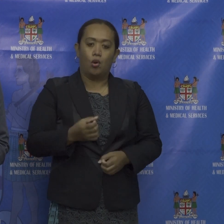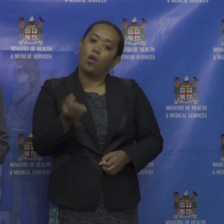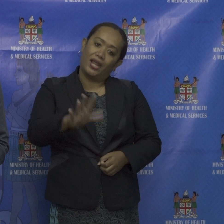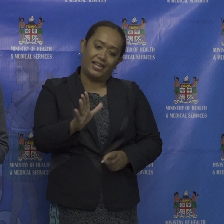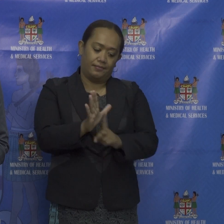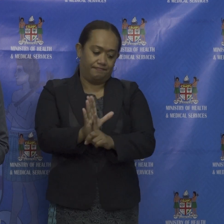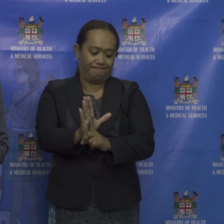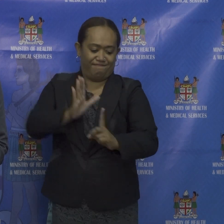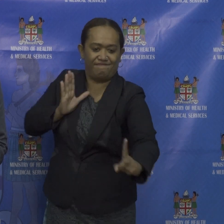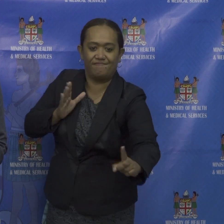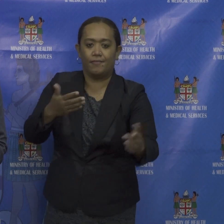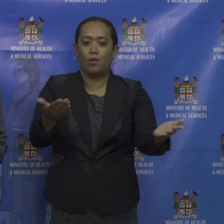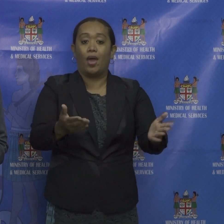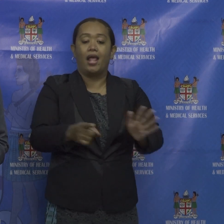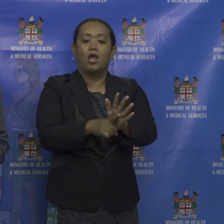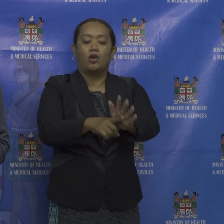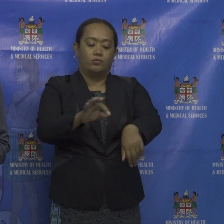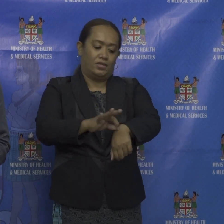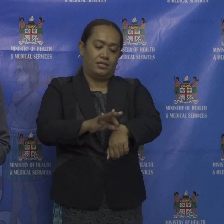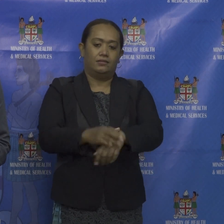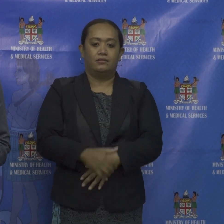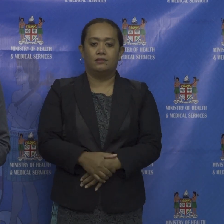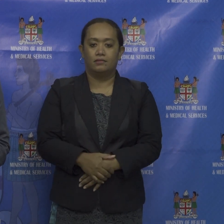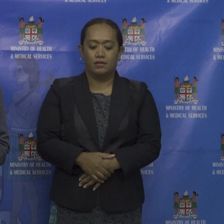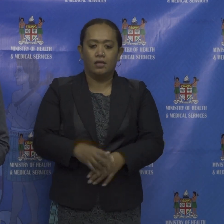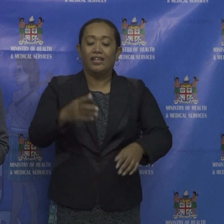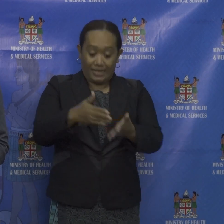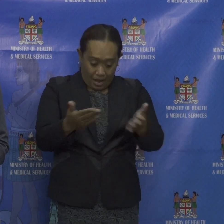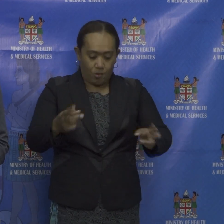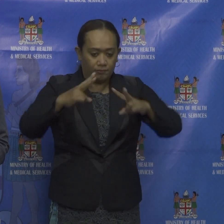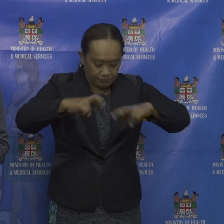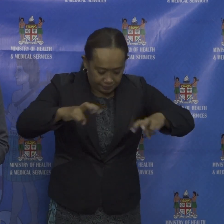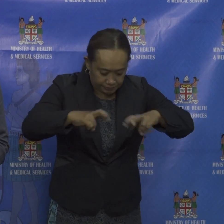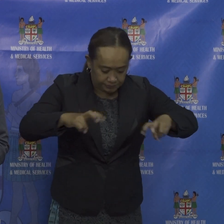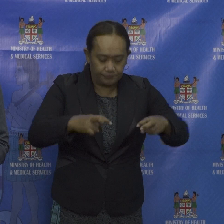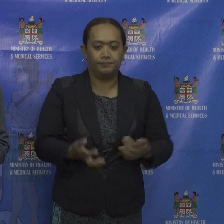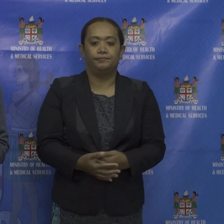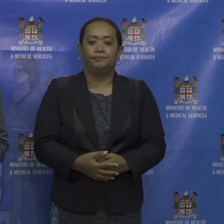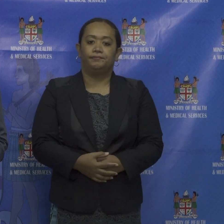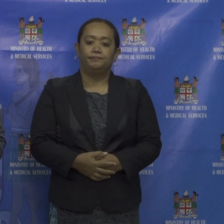isolation. Investigations are ongoing as to how she might have caught the virus.